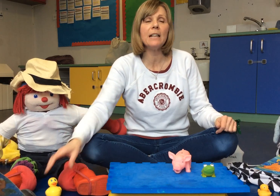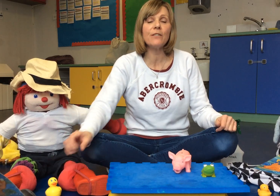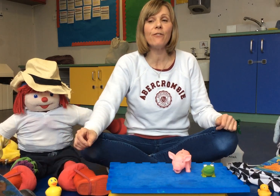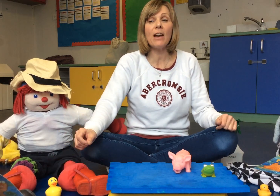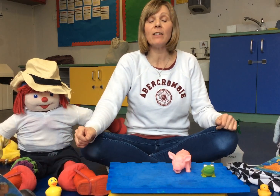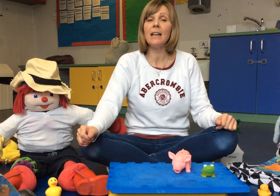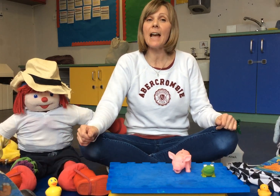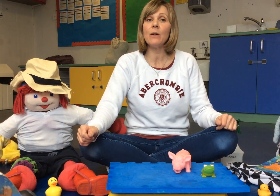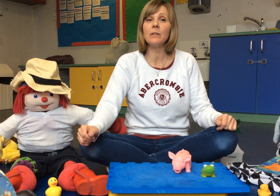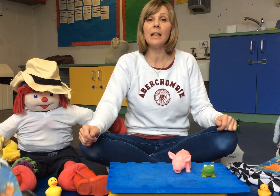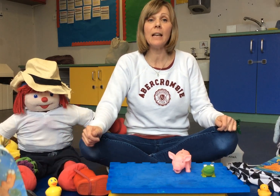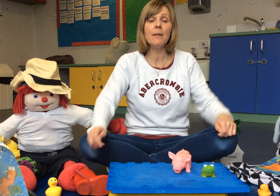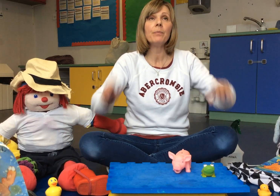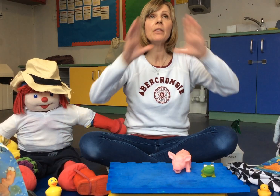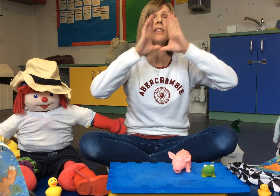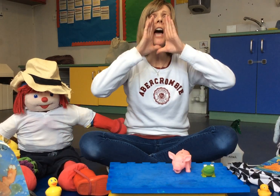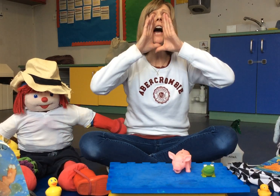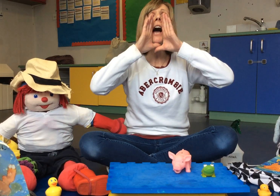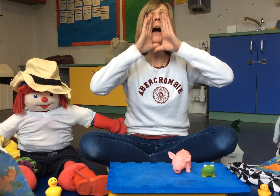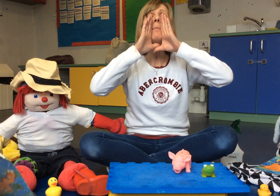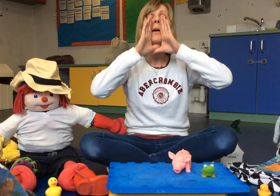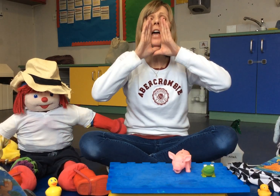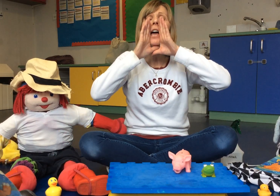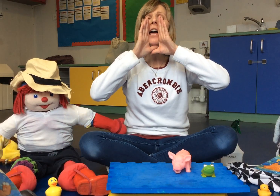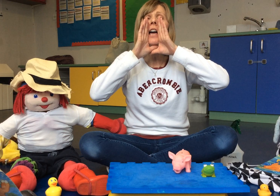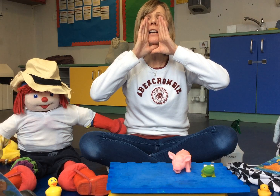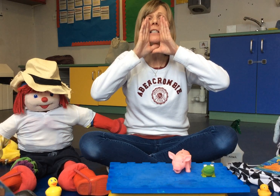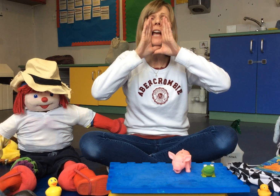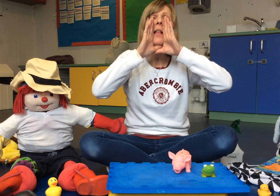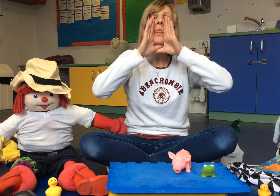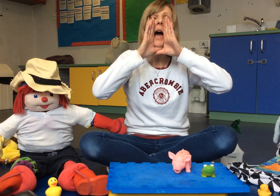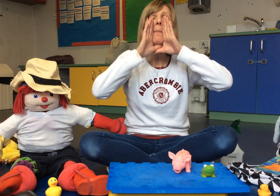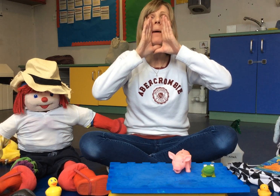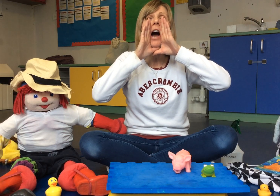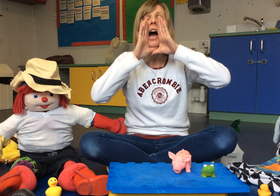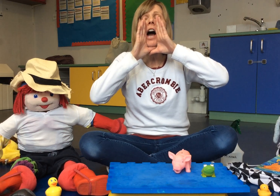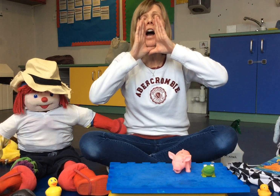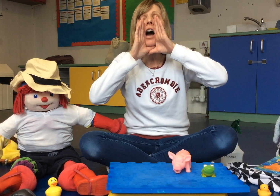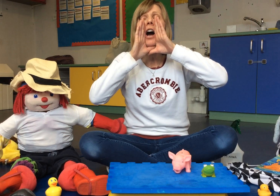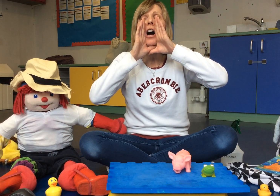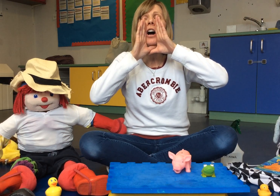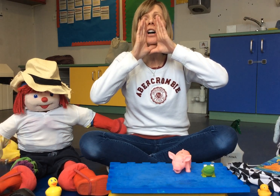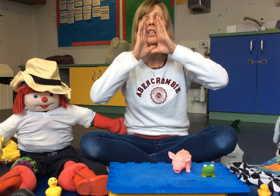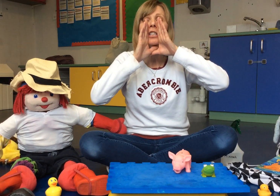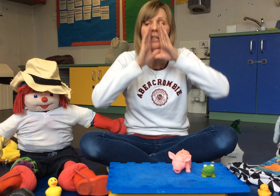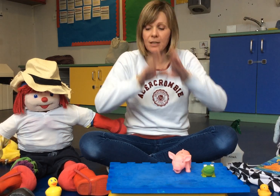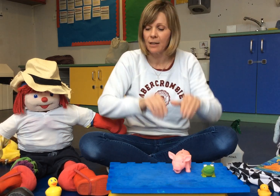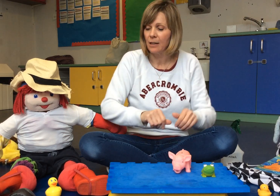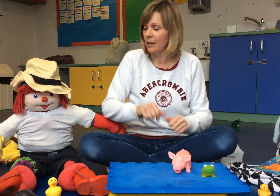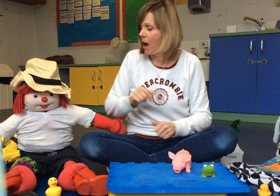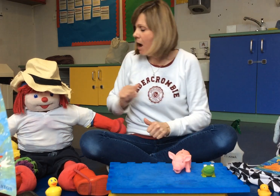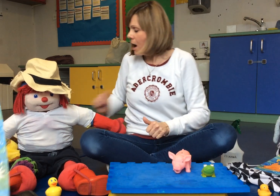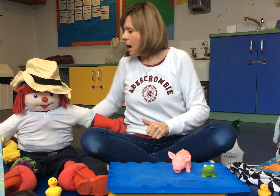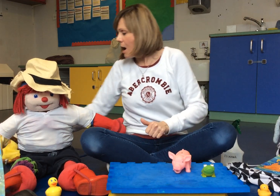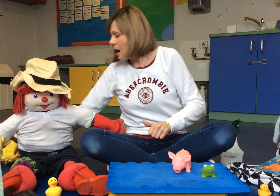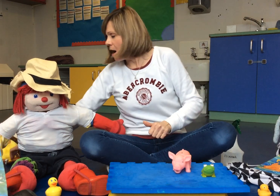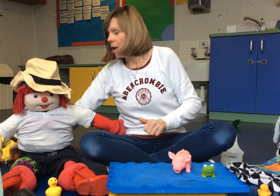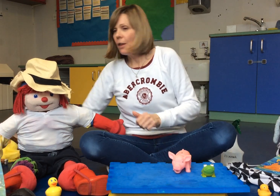Means very loudly, the pig's in the pond!